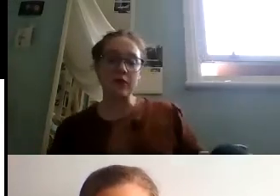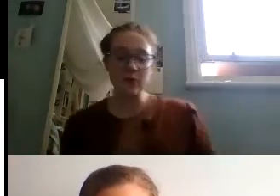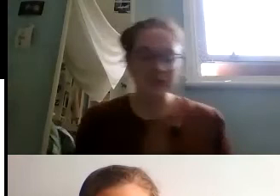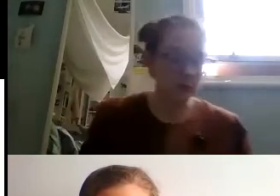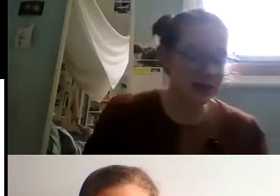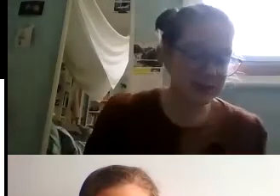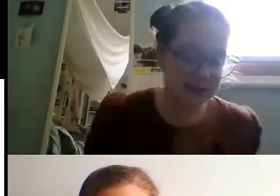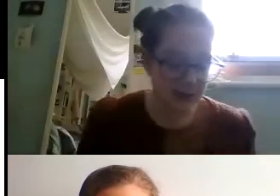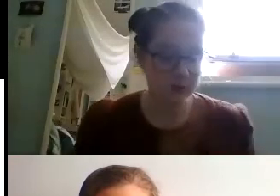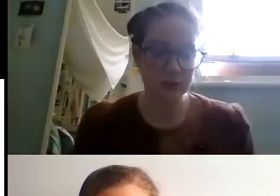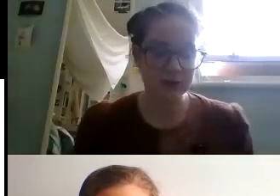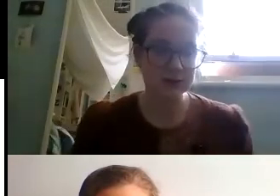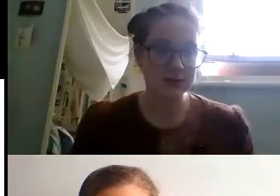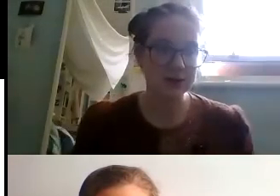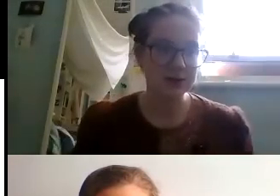The question words,